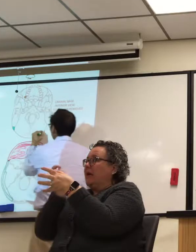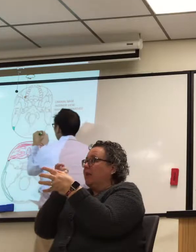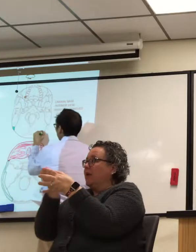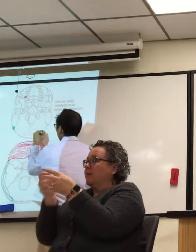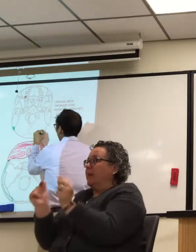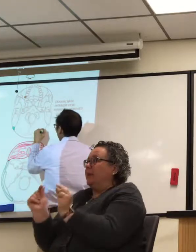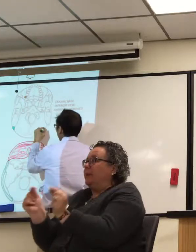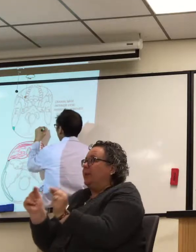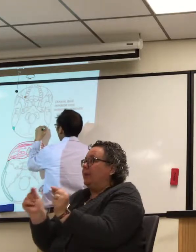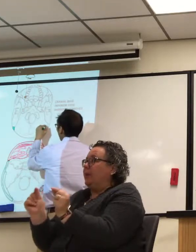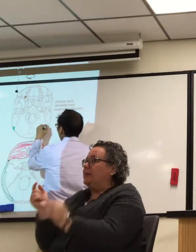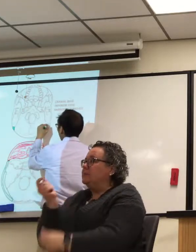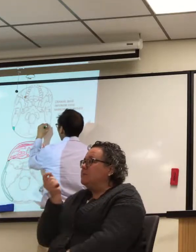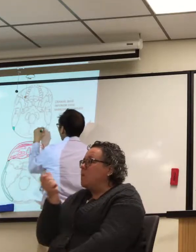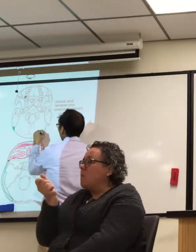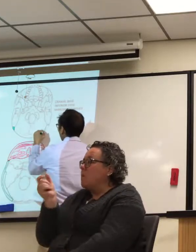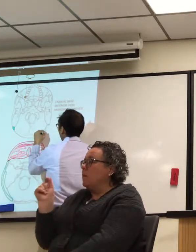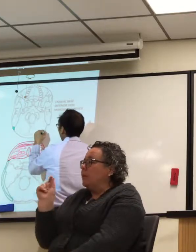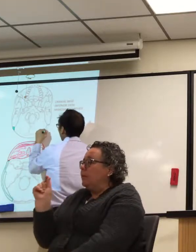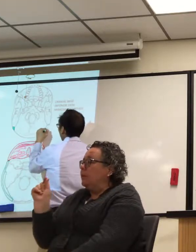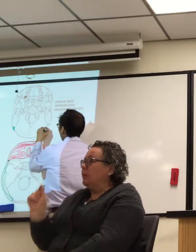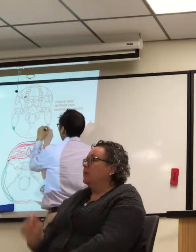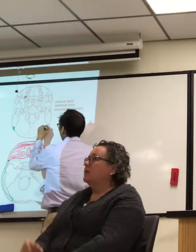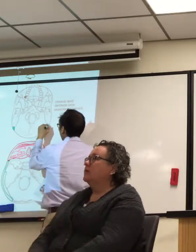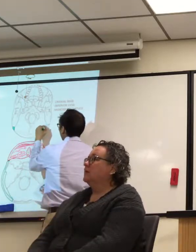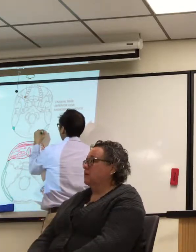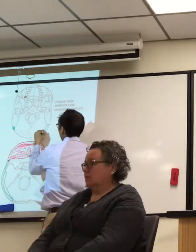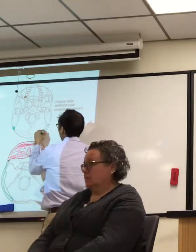And this little part right there.